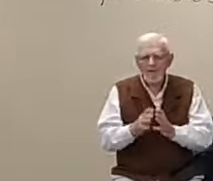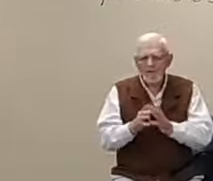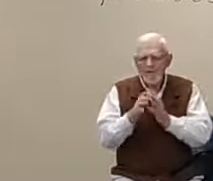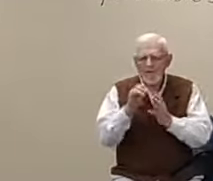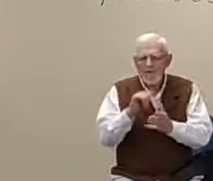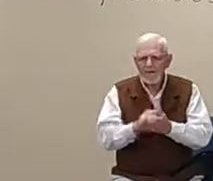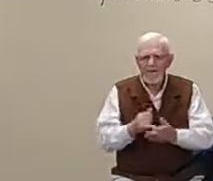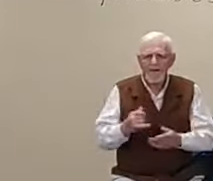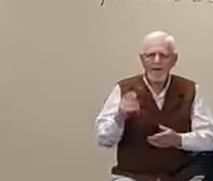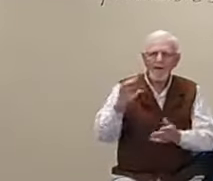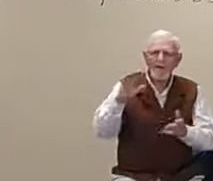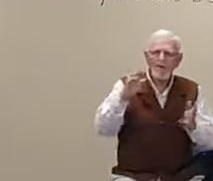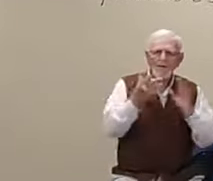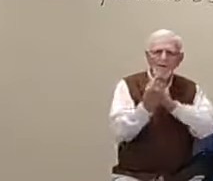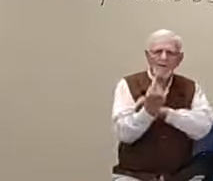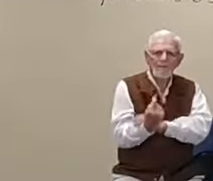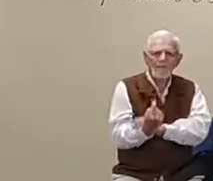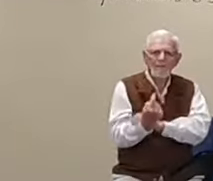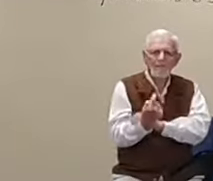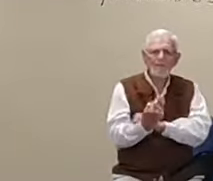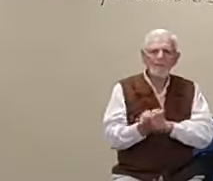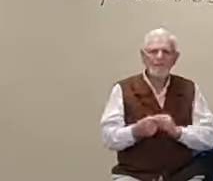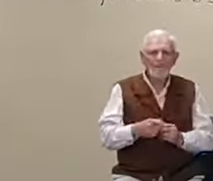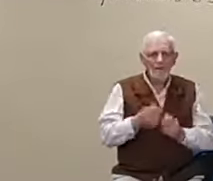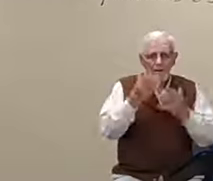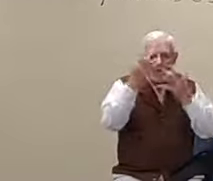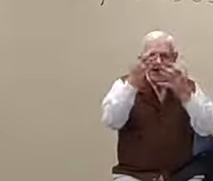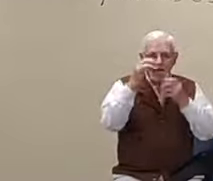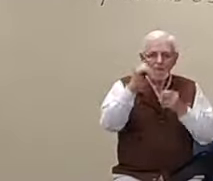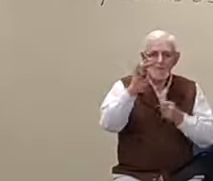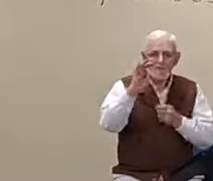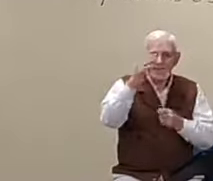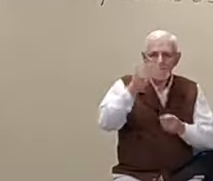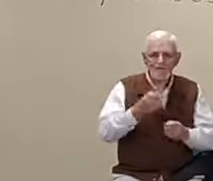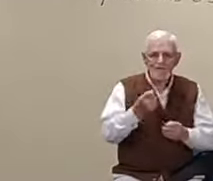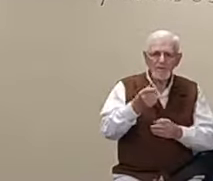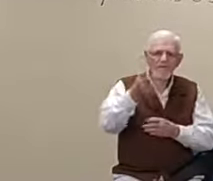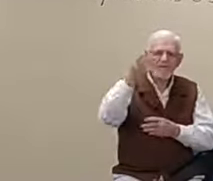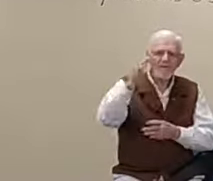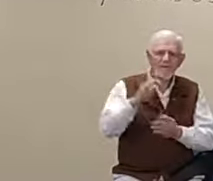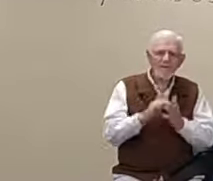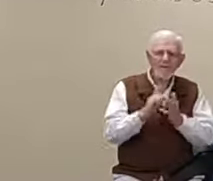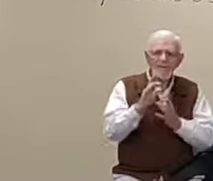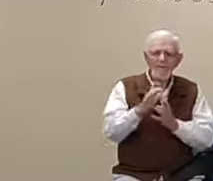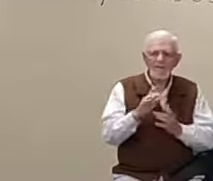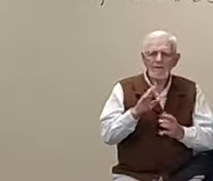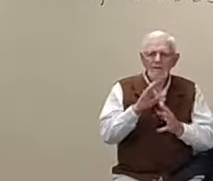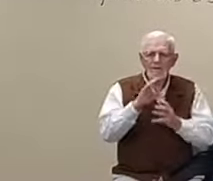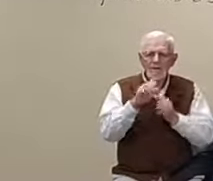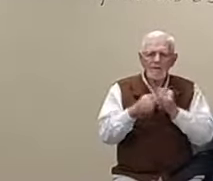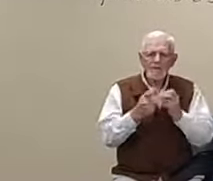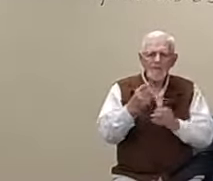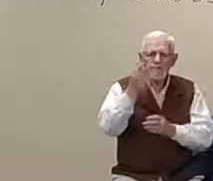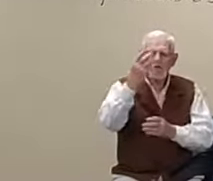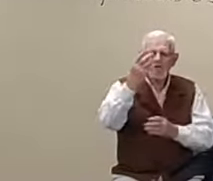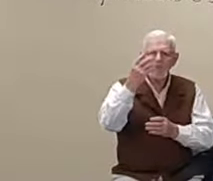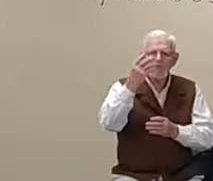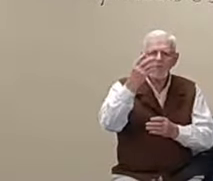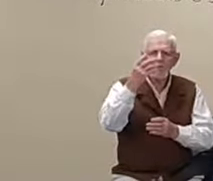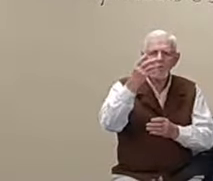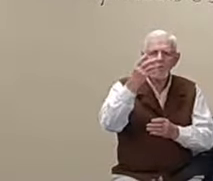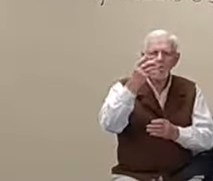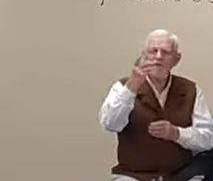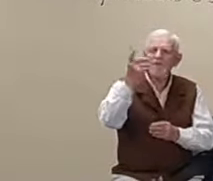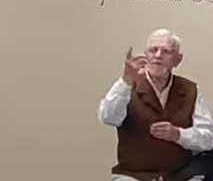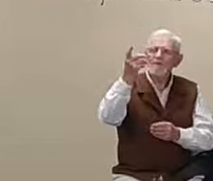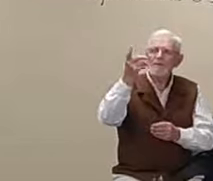prayed that we all might be one, and of the knowledge of the Son of God. Again, the Lord Jesus Christ is talking about that they might